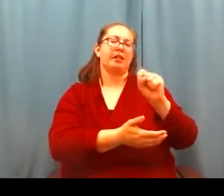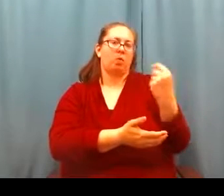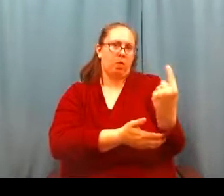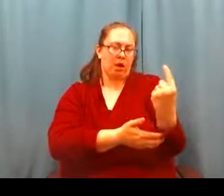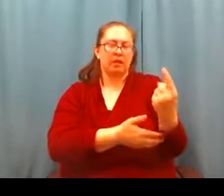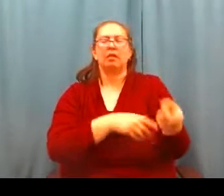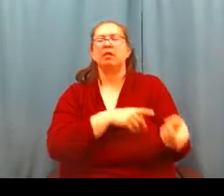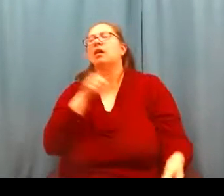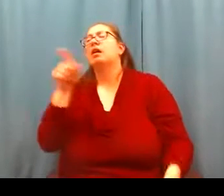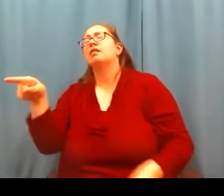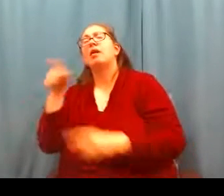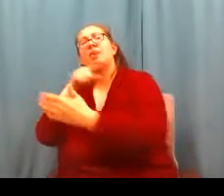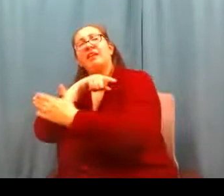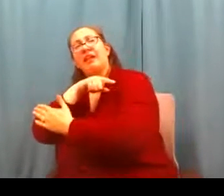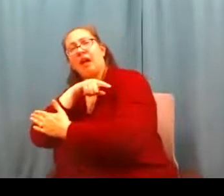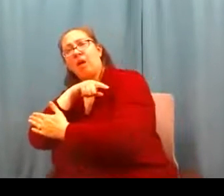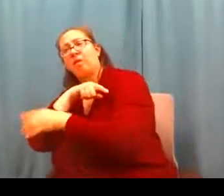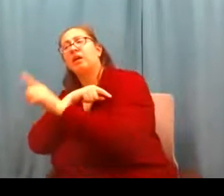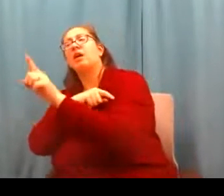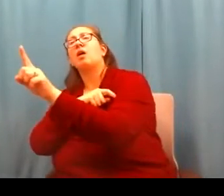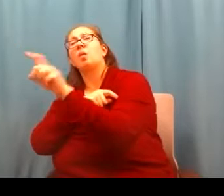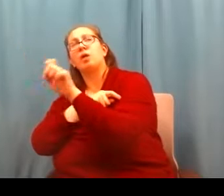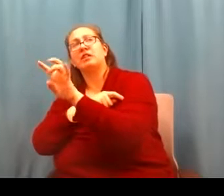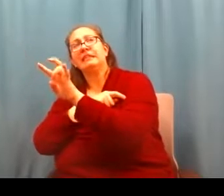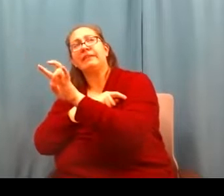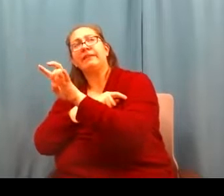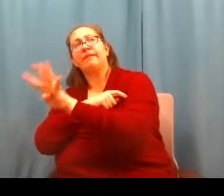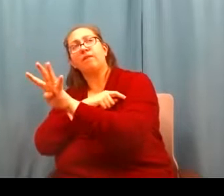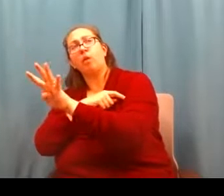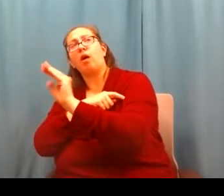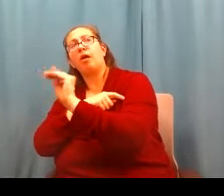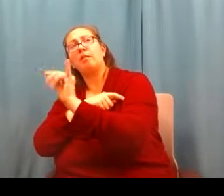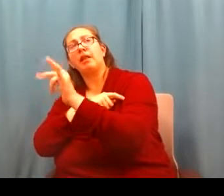10 days before that, had gotten $174 million